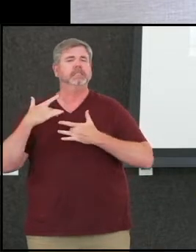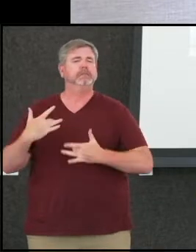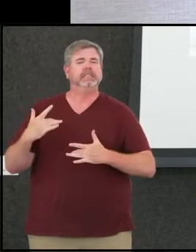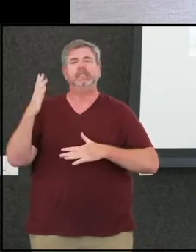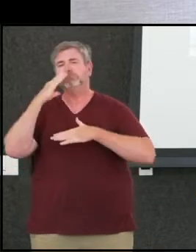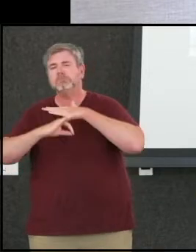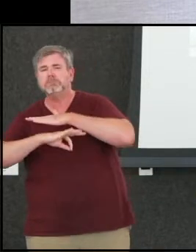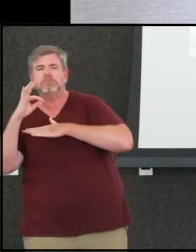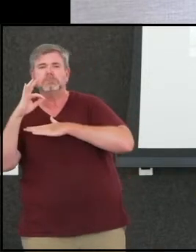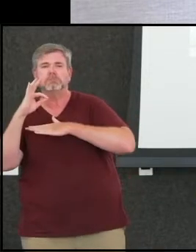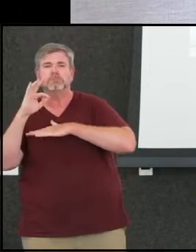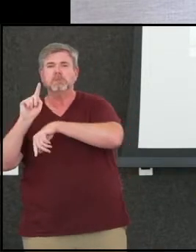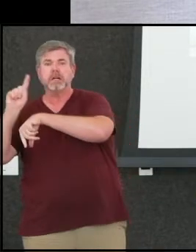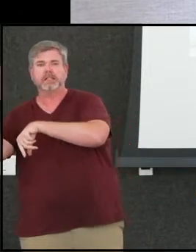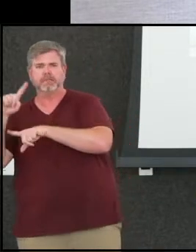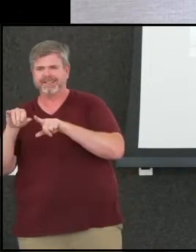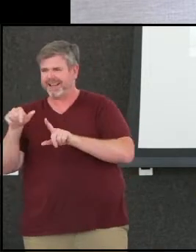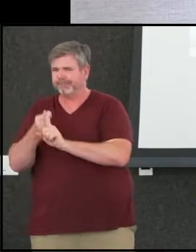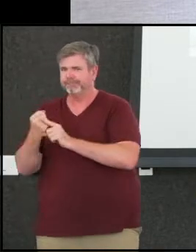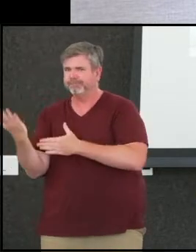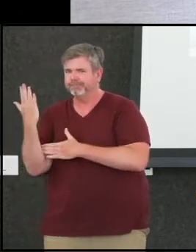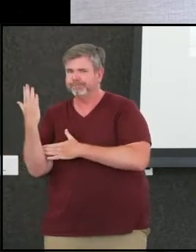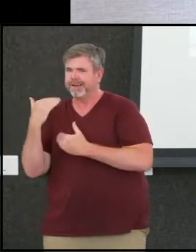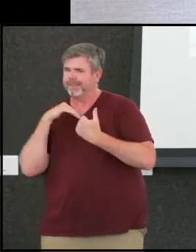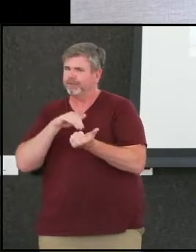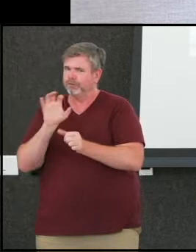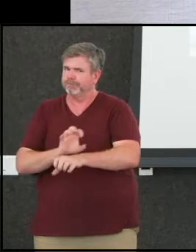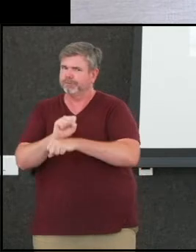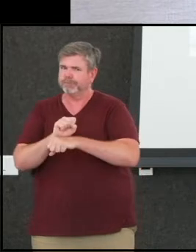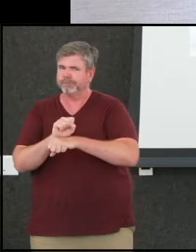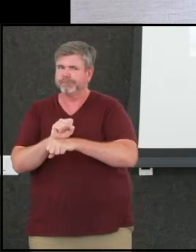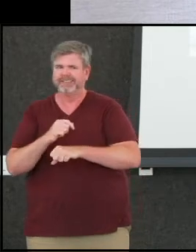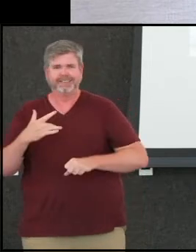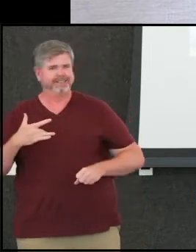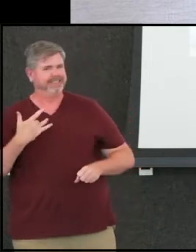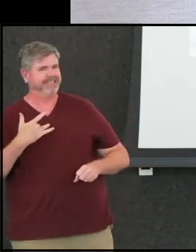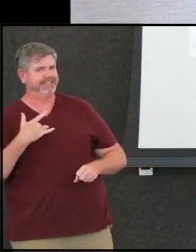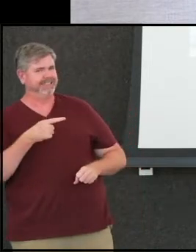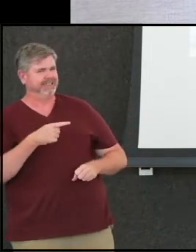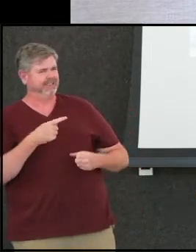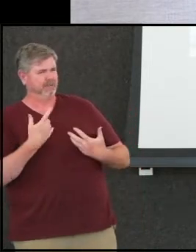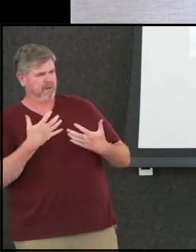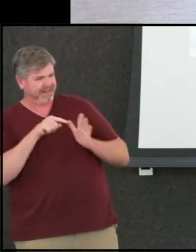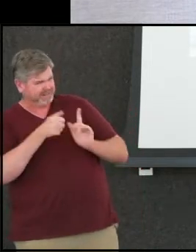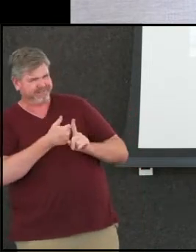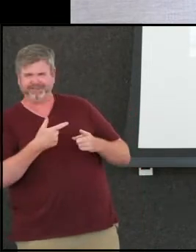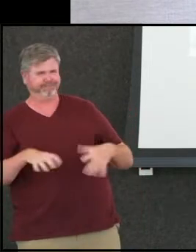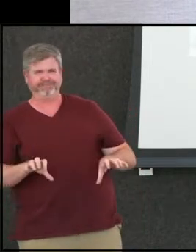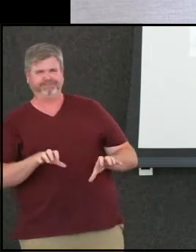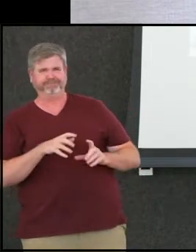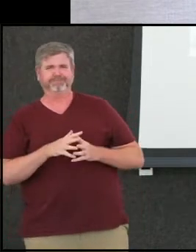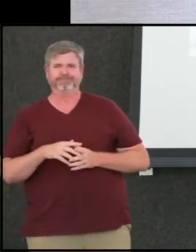doctor who we trusted. She said, he's not suicidal. And we both know that he wasn't suicidal. He